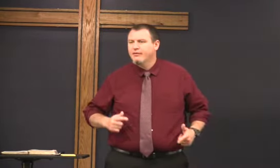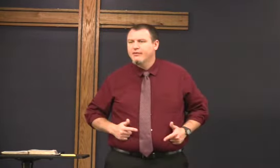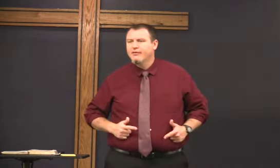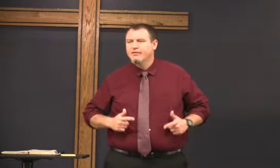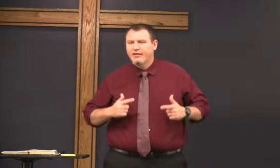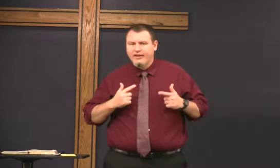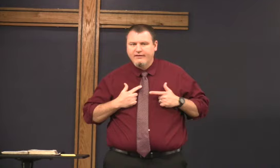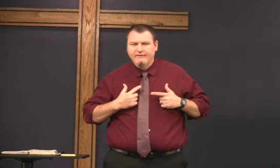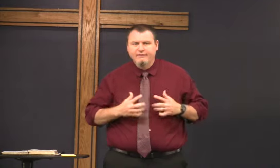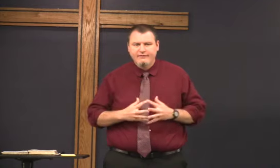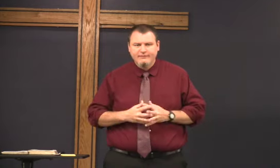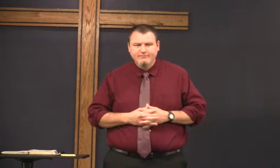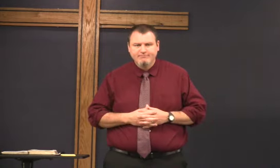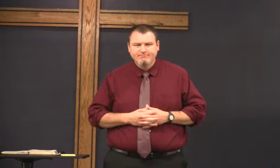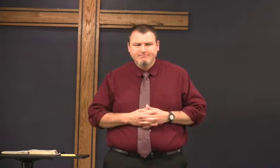I am the life.